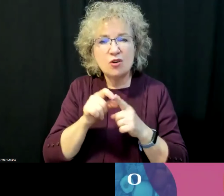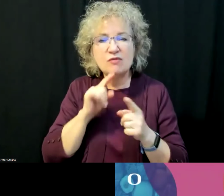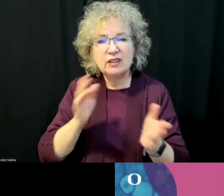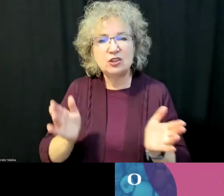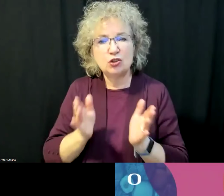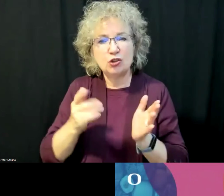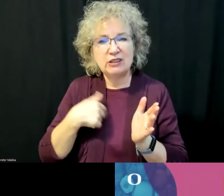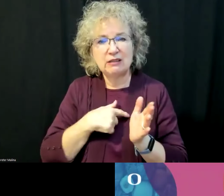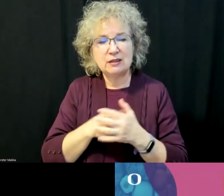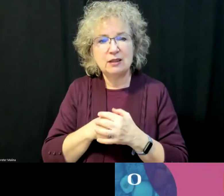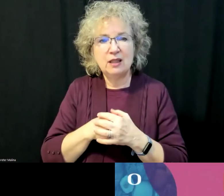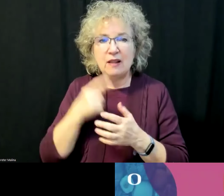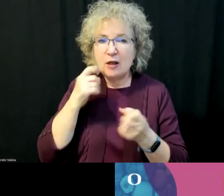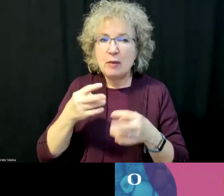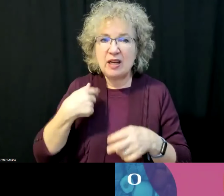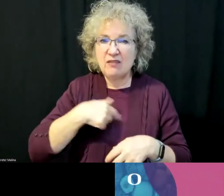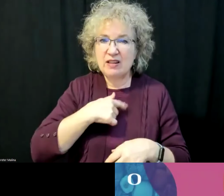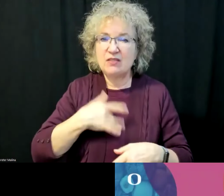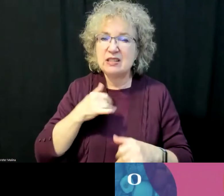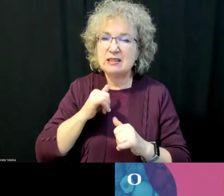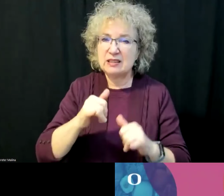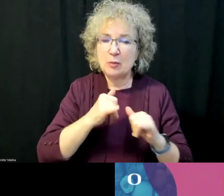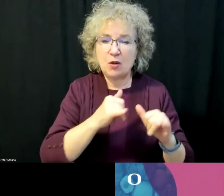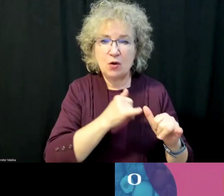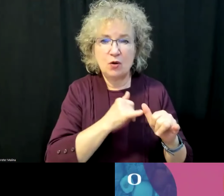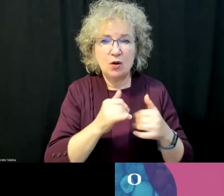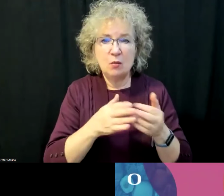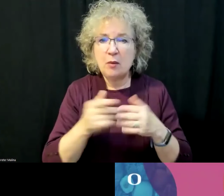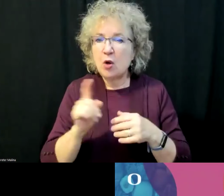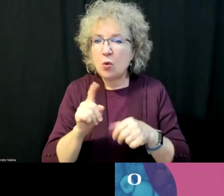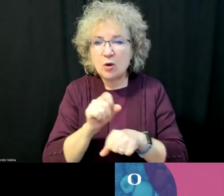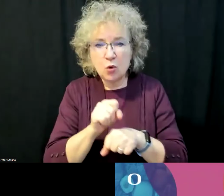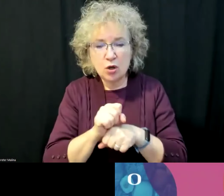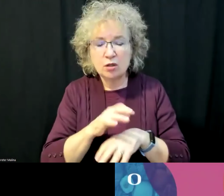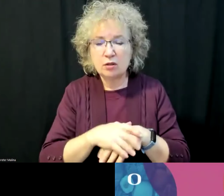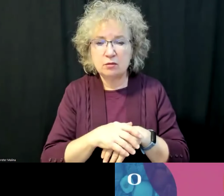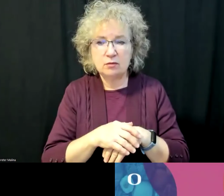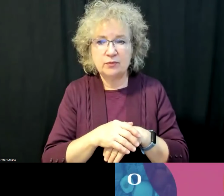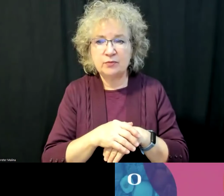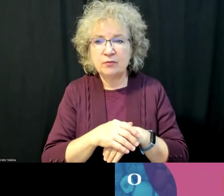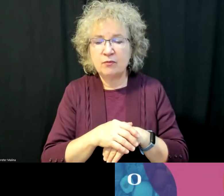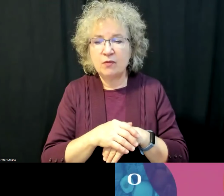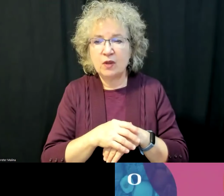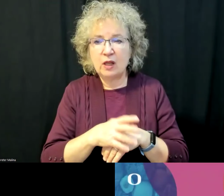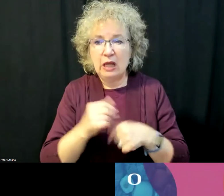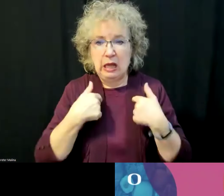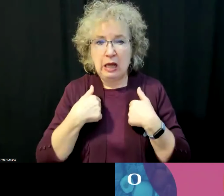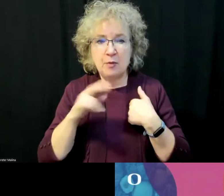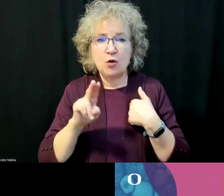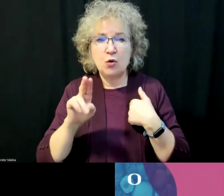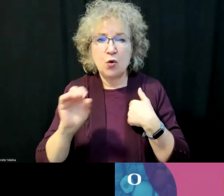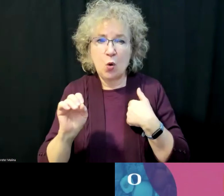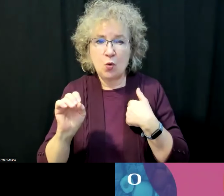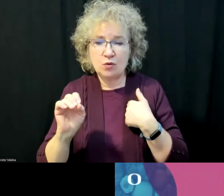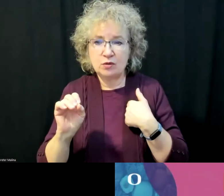quite similar in our own places of work and our institutions of, I'm at the University of Oregon,